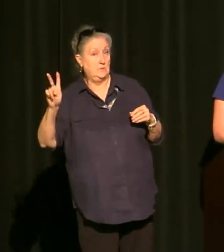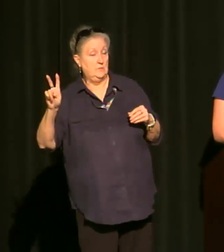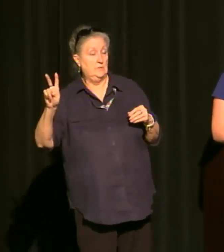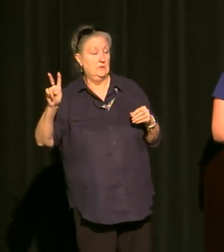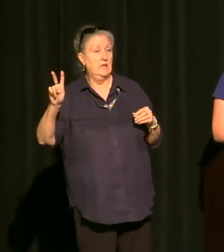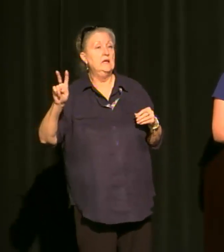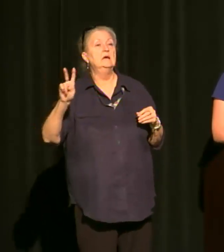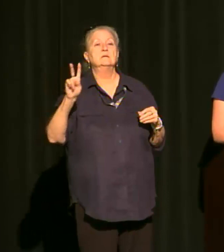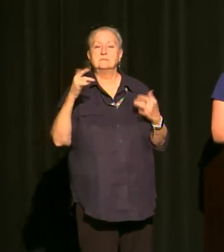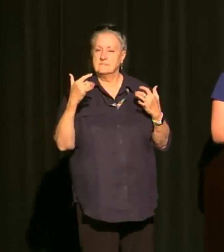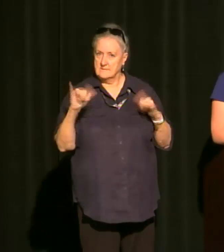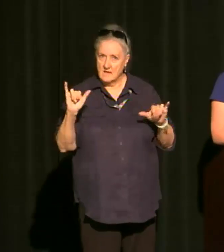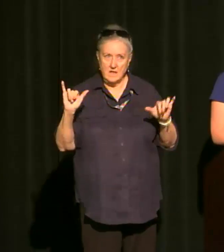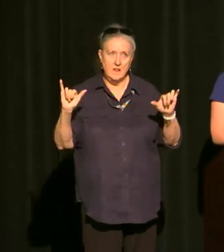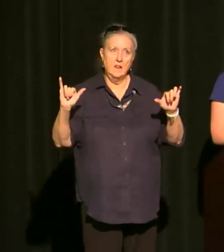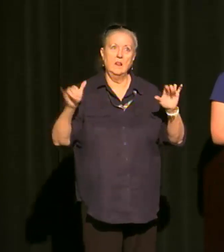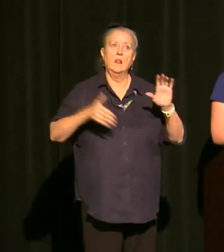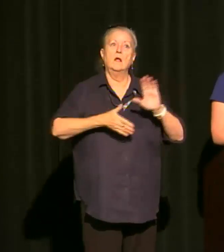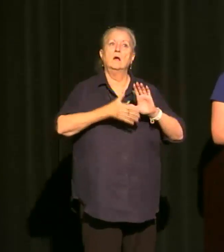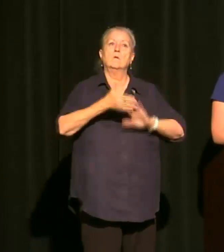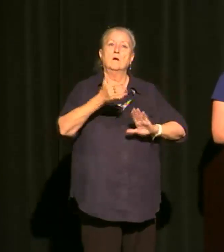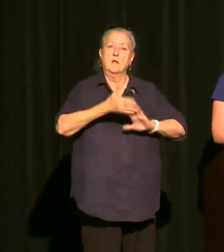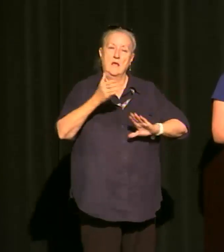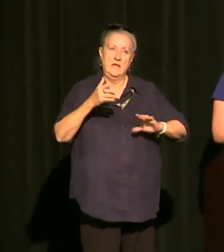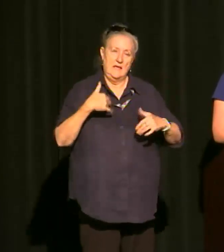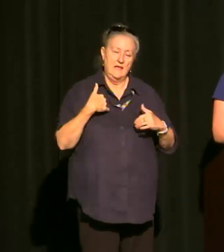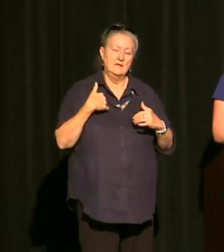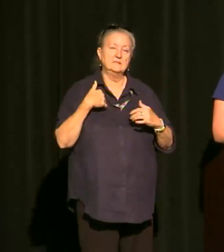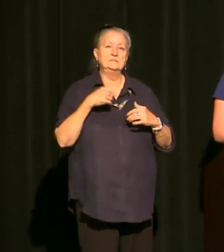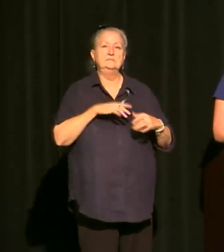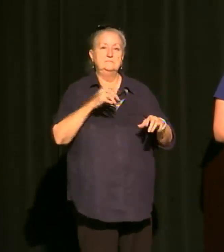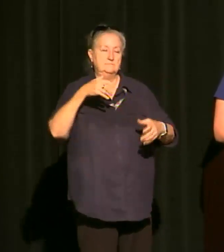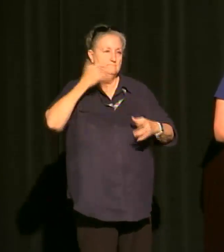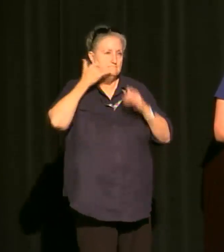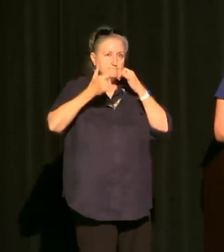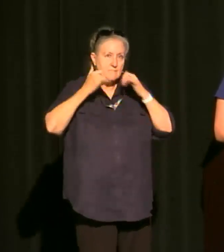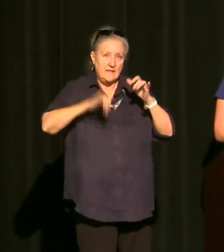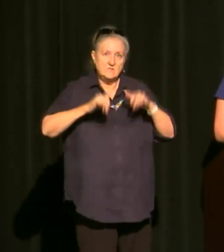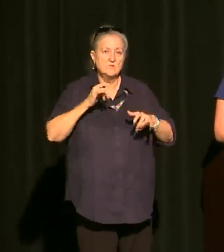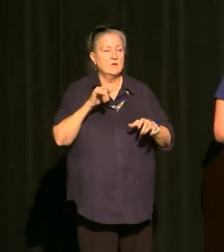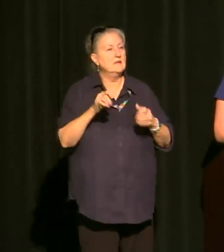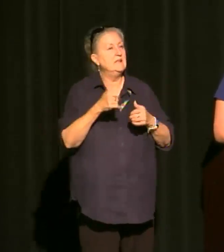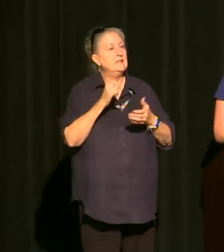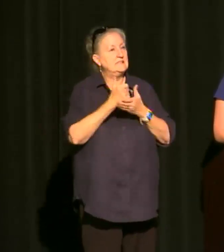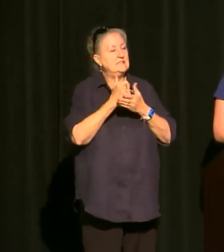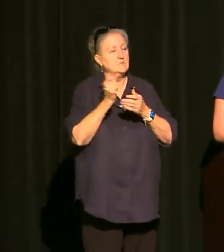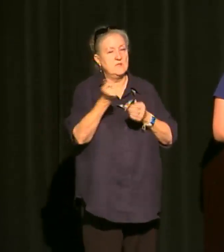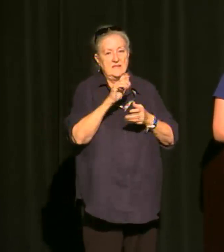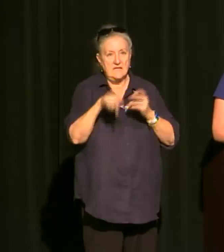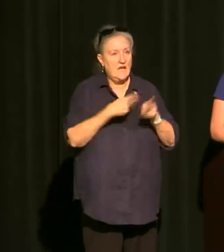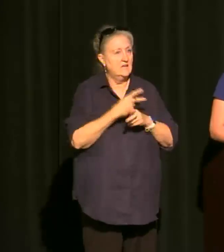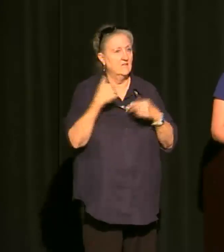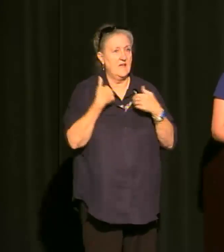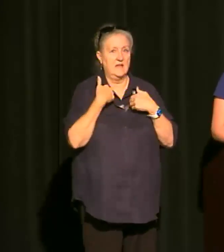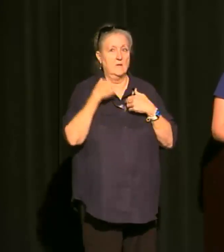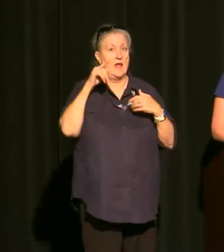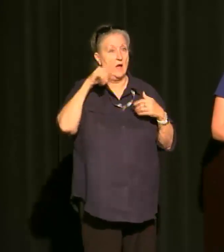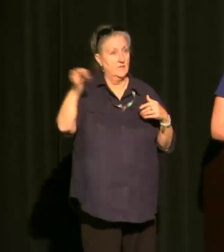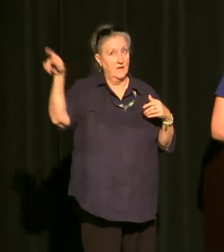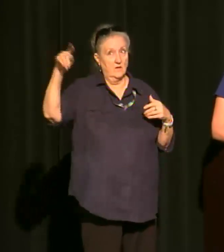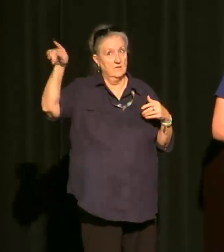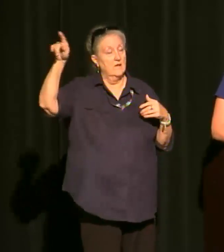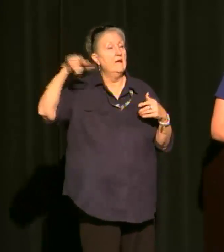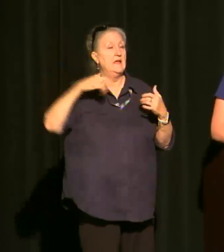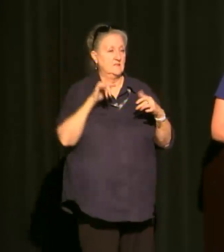4332 is still being manned for anybody that needs assistance with any type of animal out there. As we are